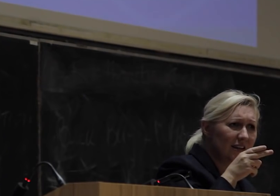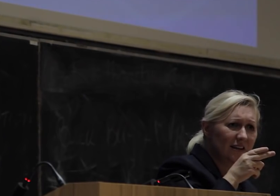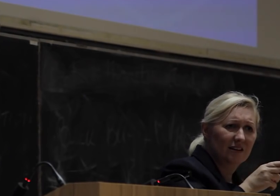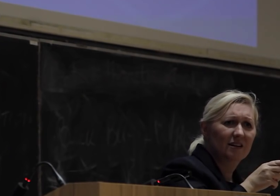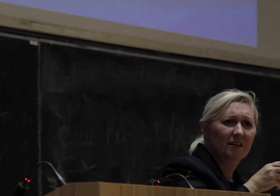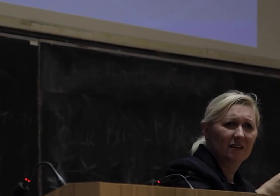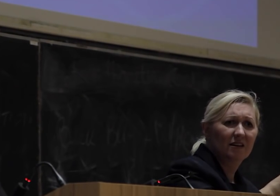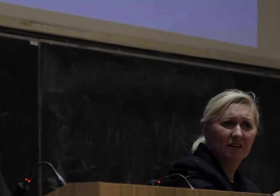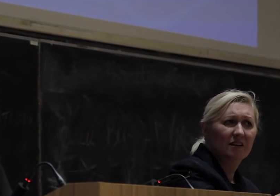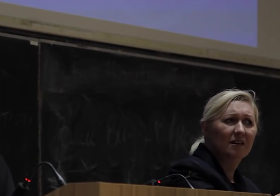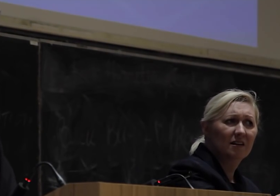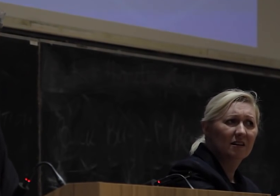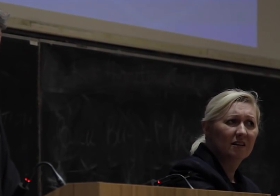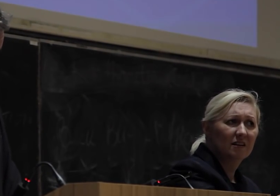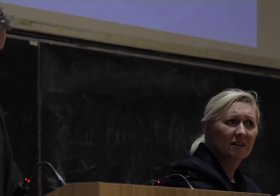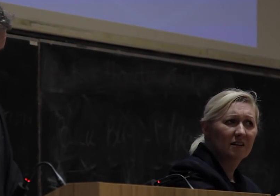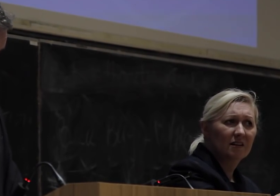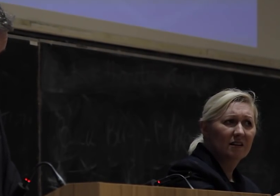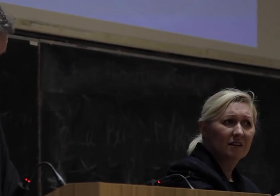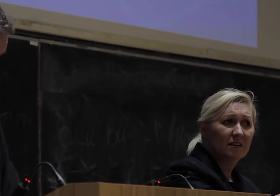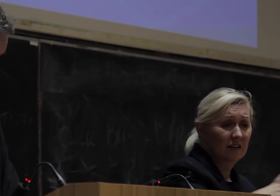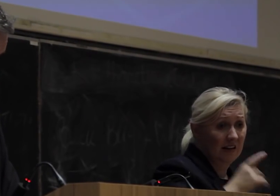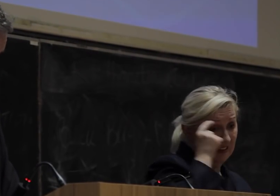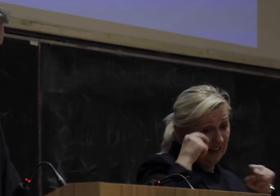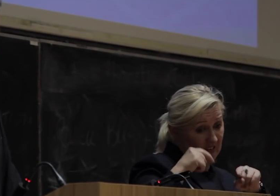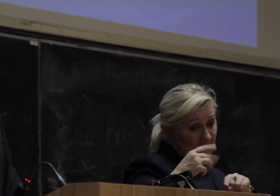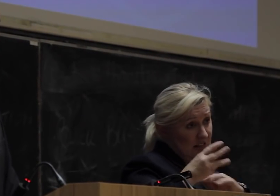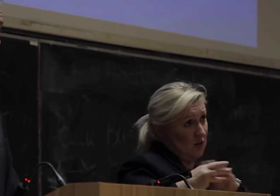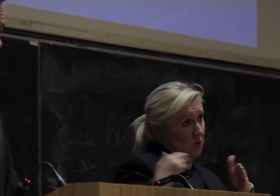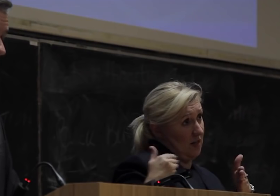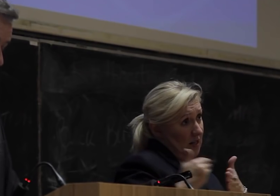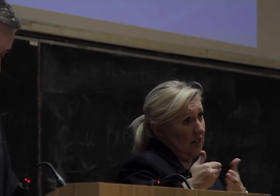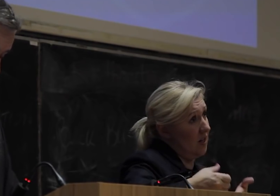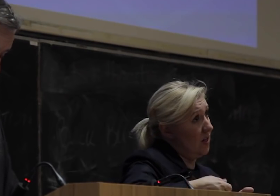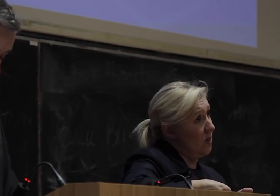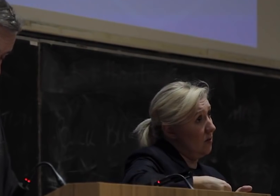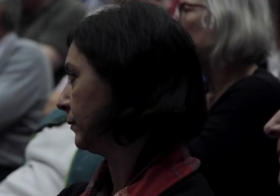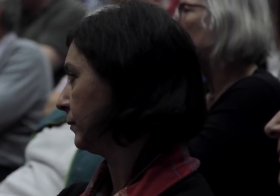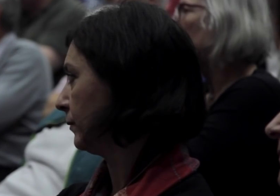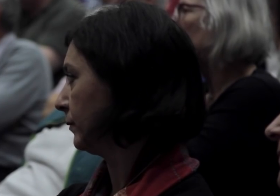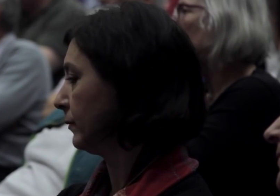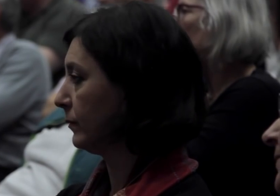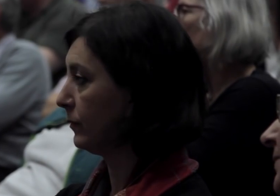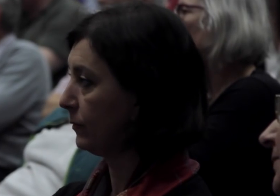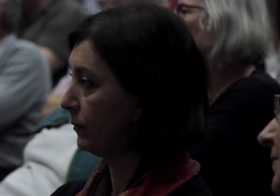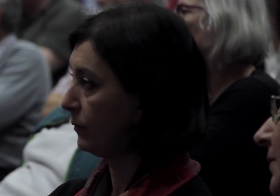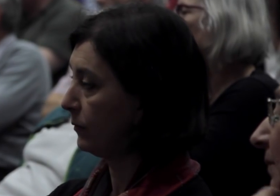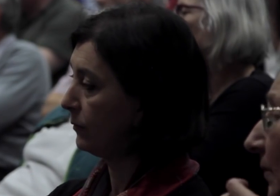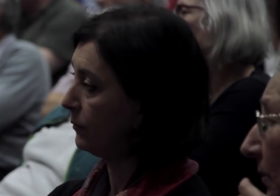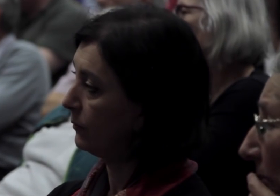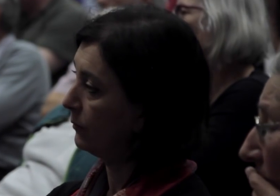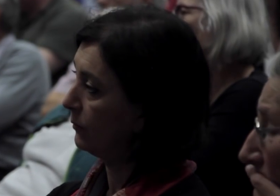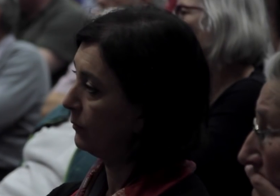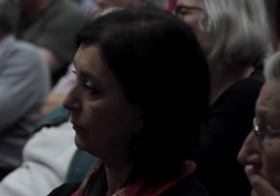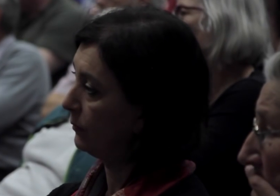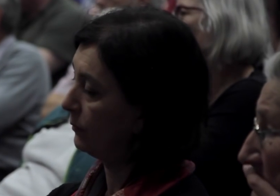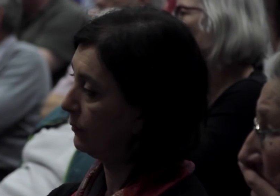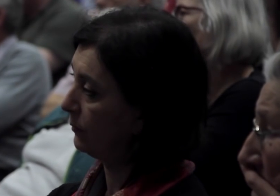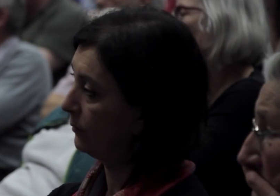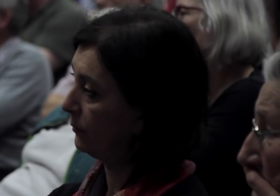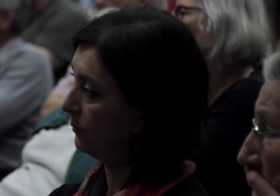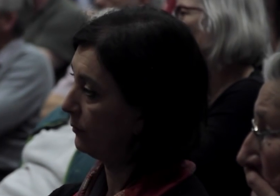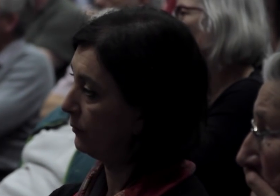I don't think this trend is booked by the announcement in this week's budget. Of course, we welcome the first increase in state funding to third level. We do hope